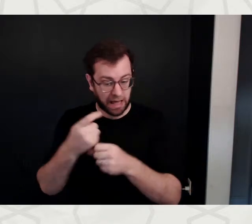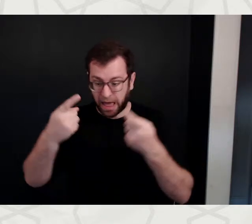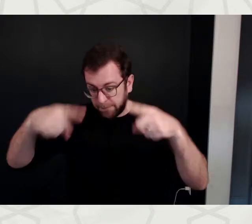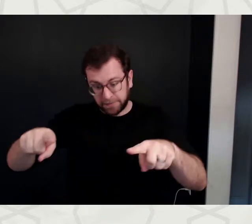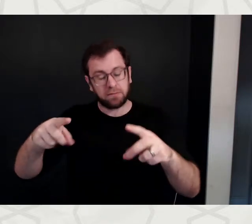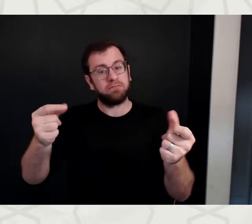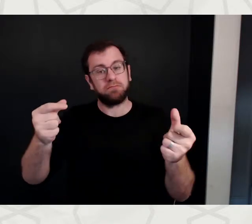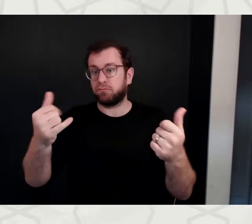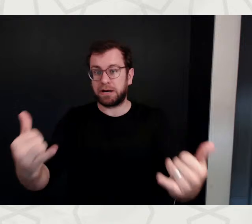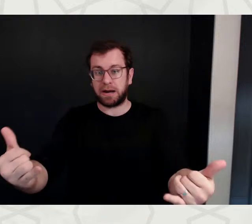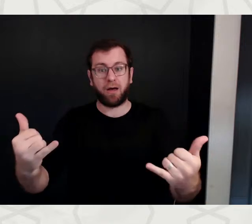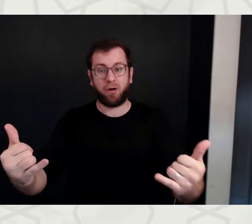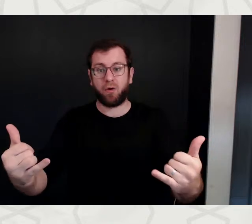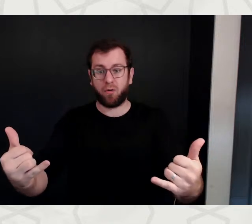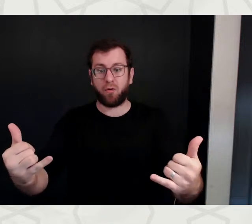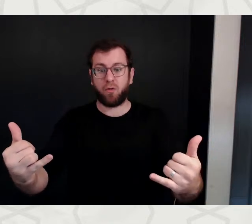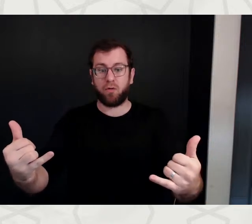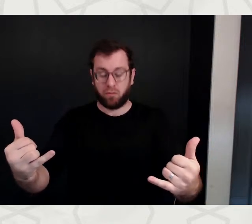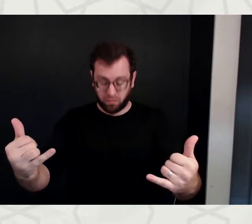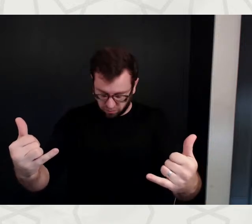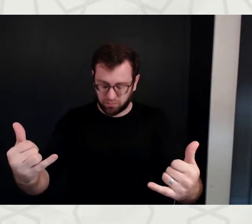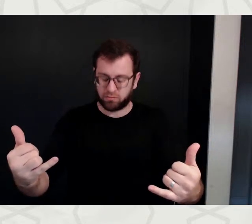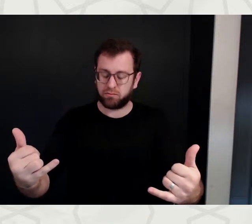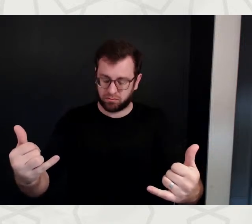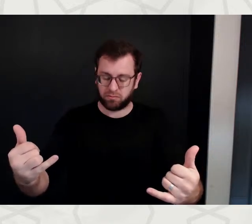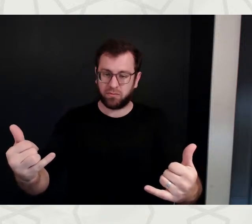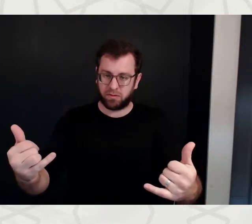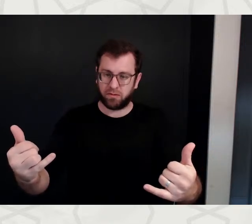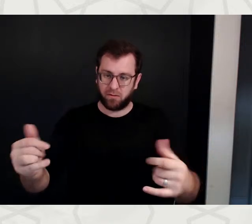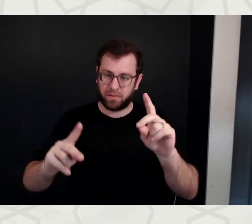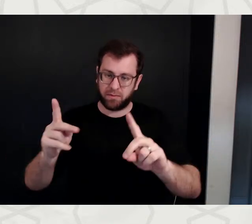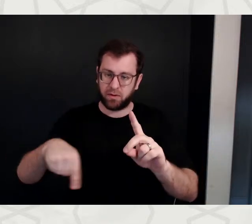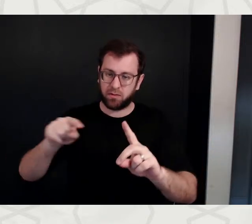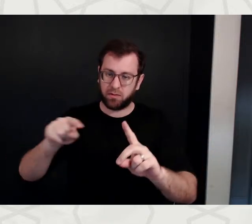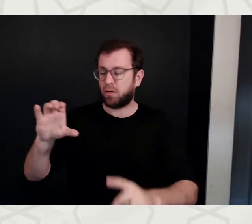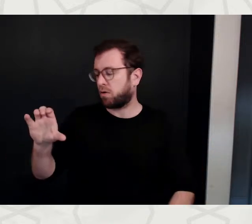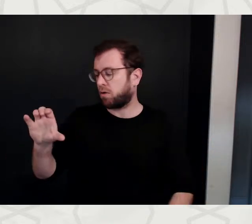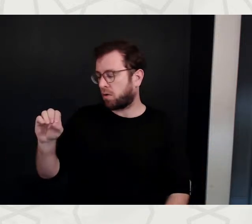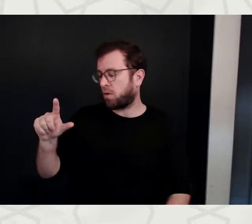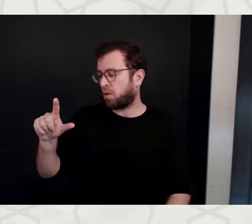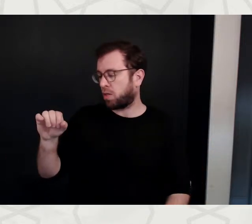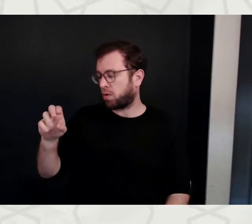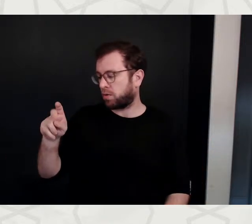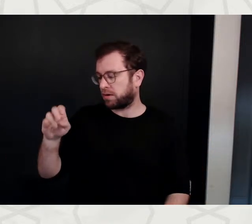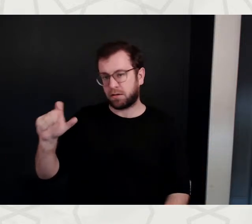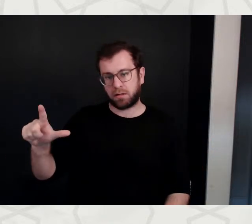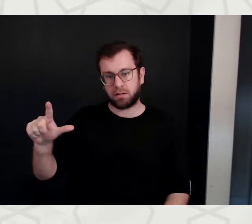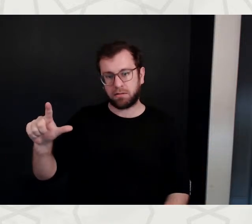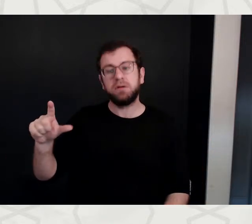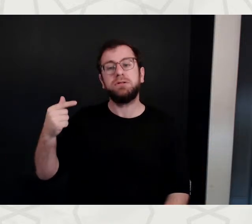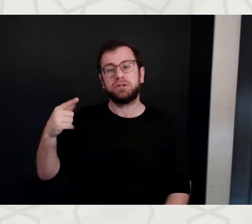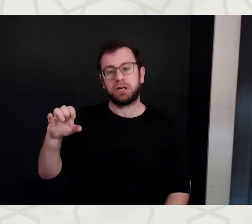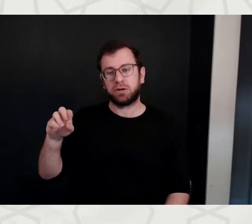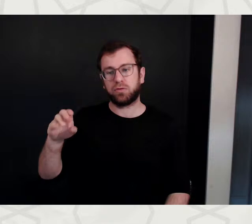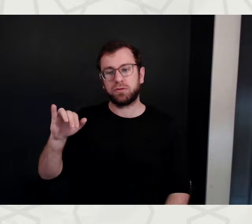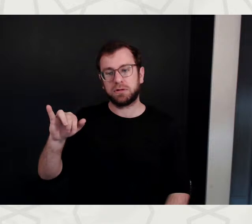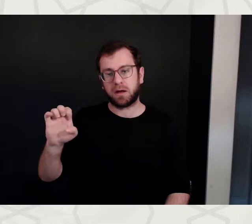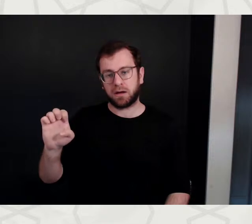the settler colonial genocide in its brutal, savage form.